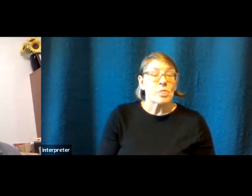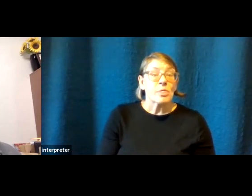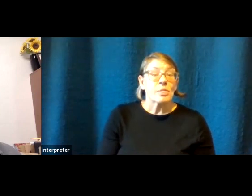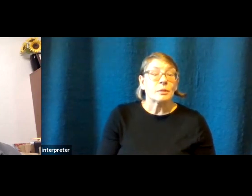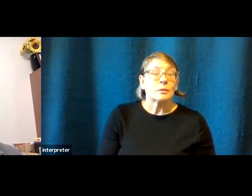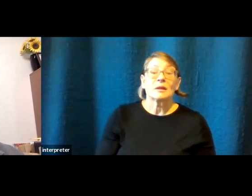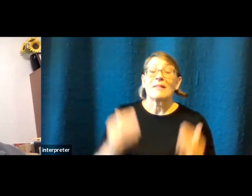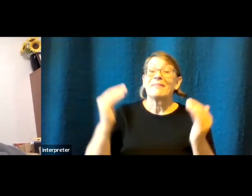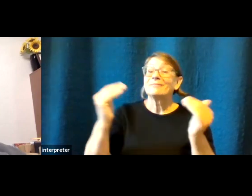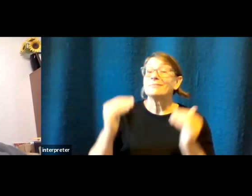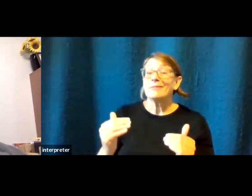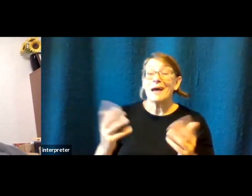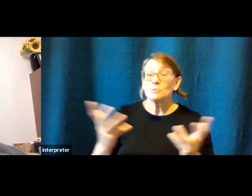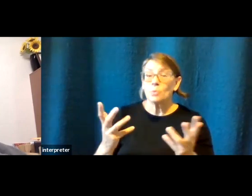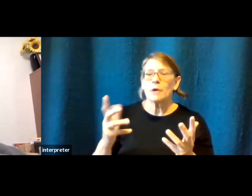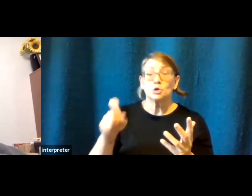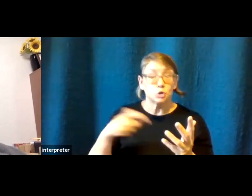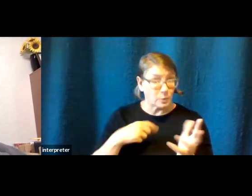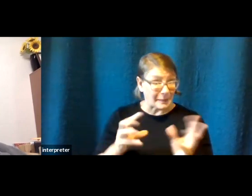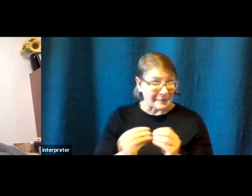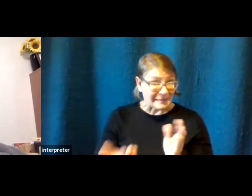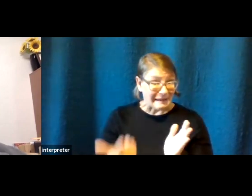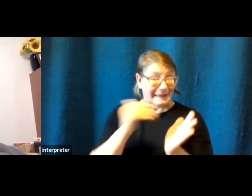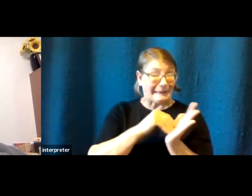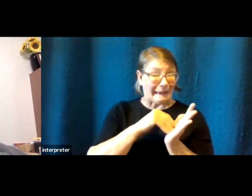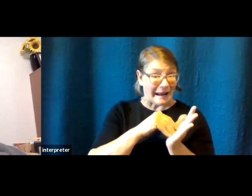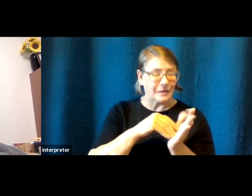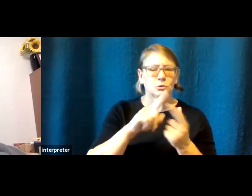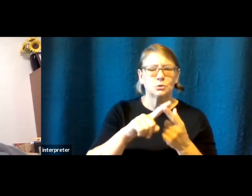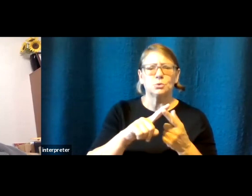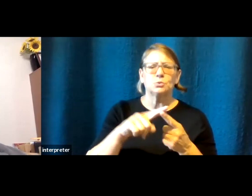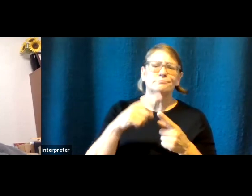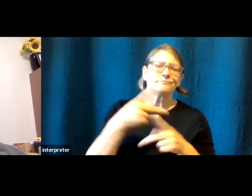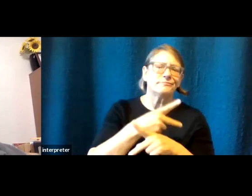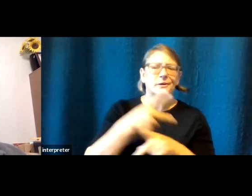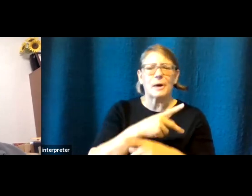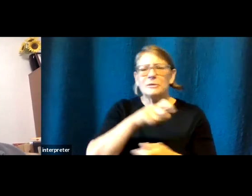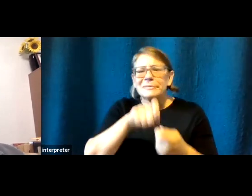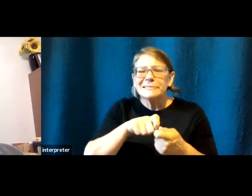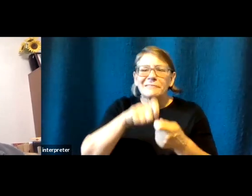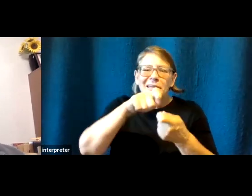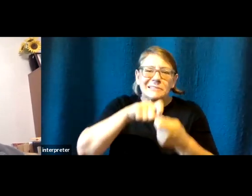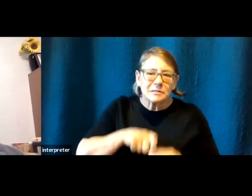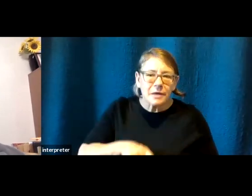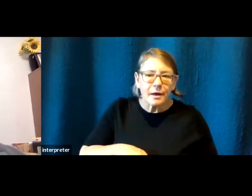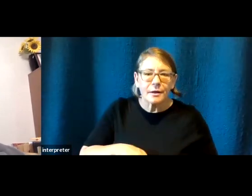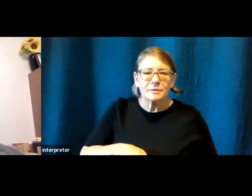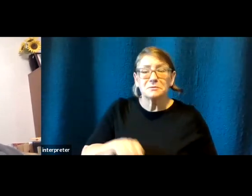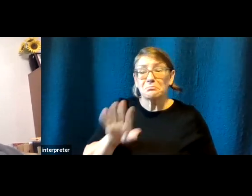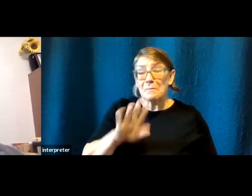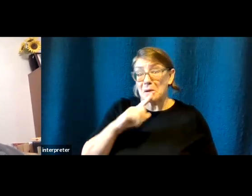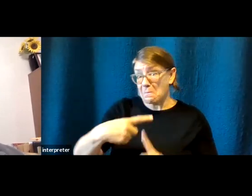And the next step is, shall we meet again to work out some particulars in about a